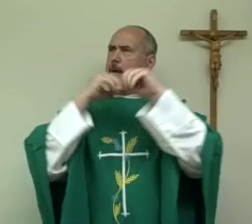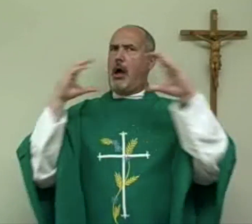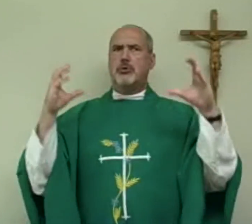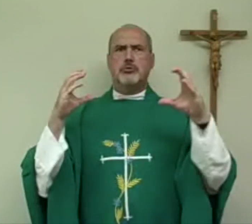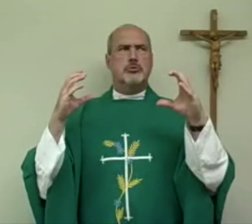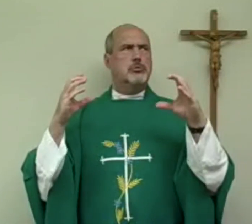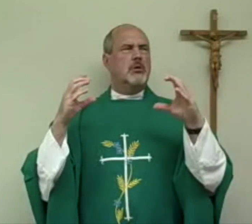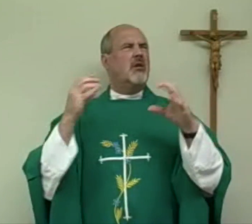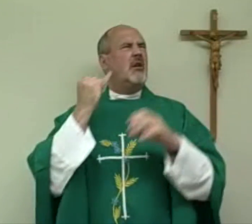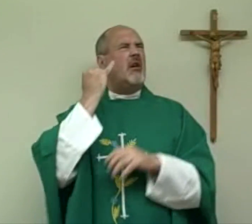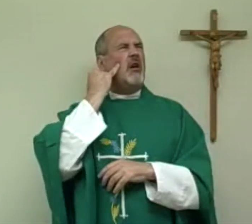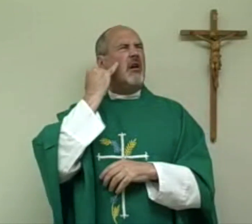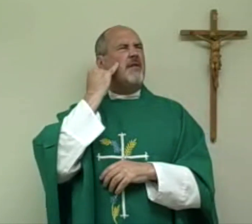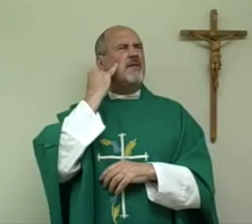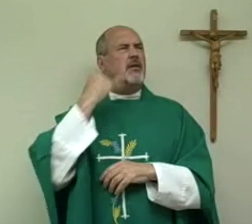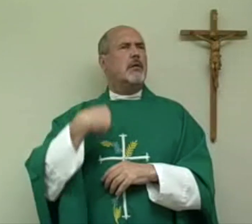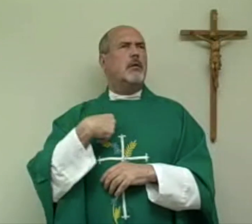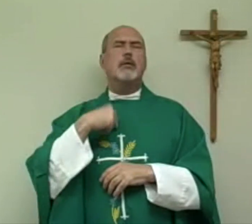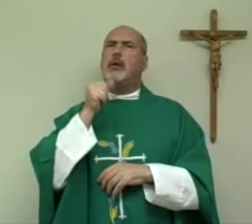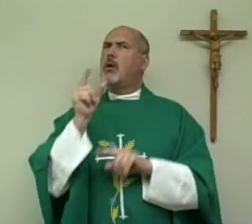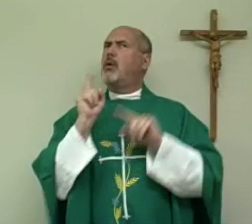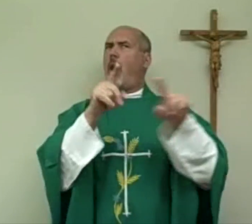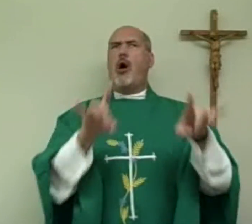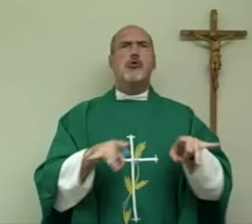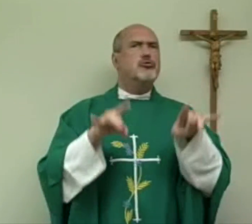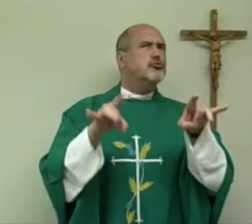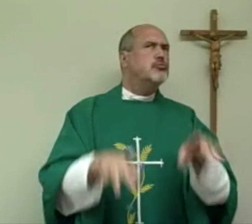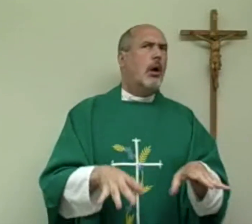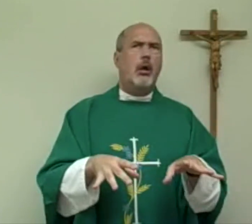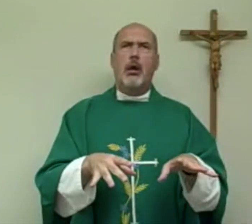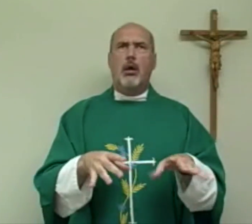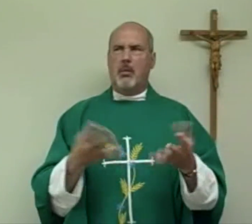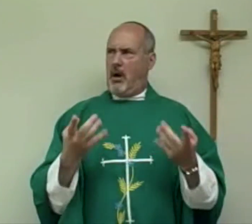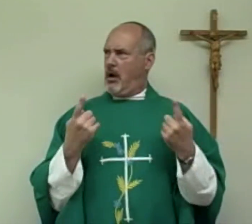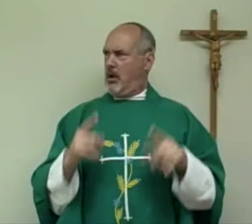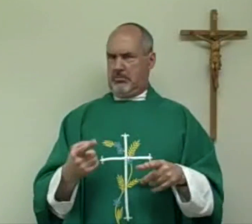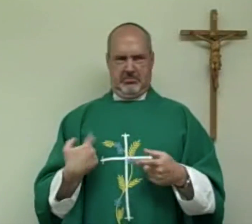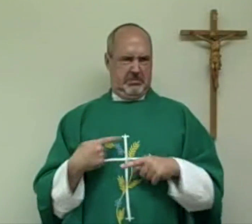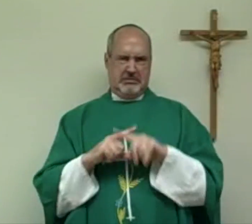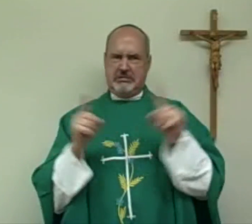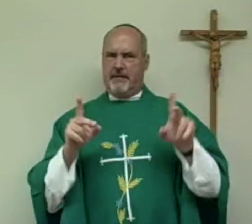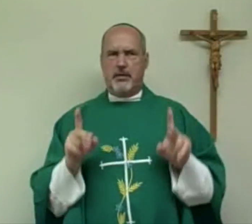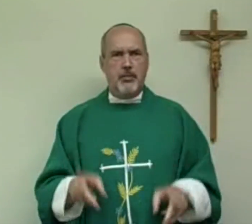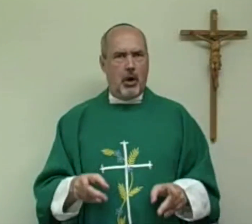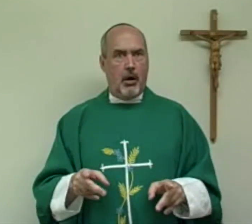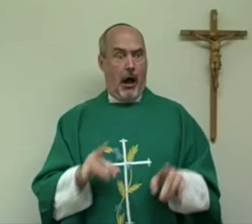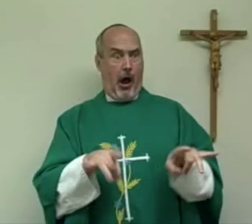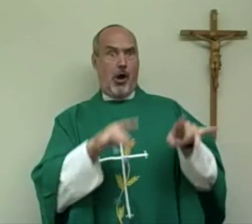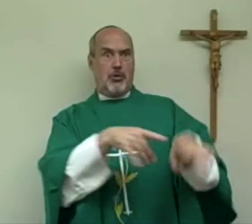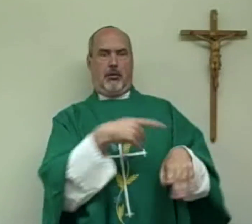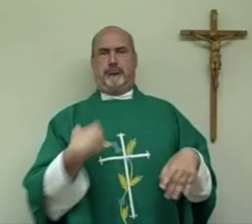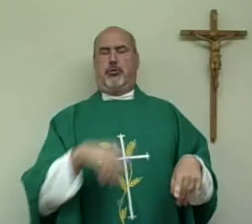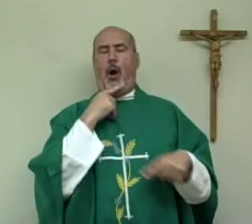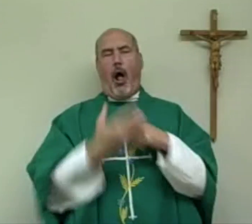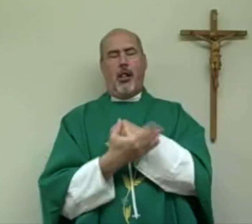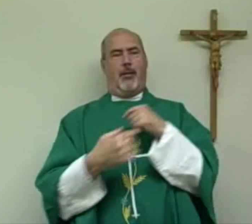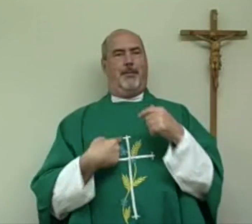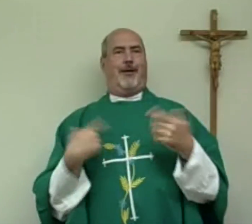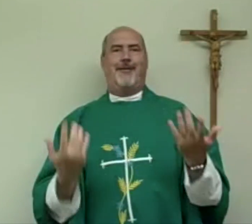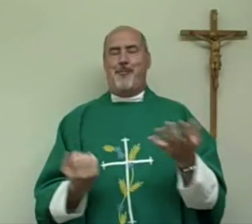year as an exchange student. And had I not gone to Australia for that 1 year, I can't imagine what